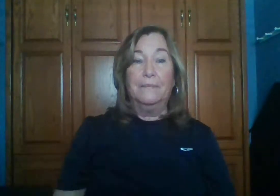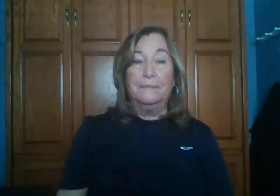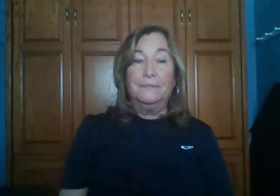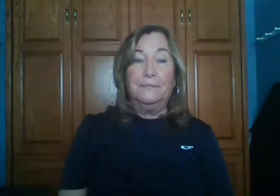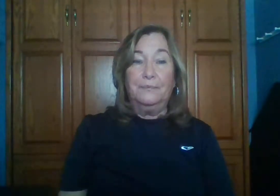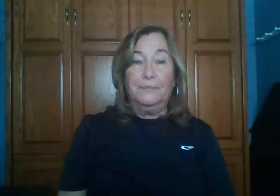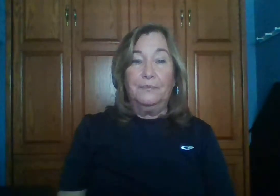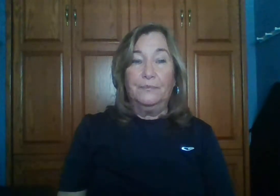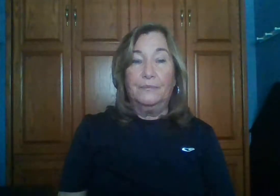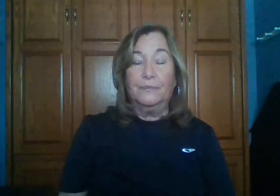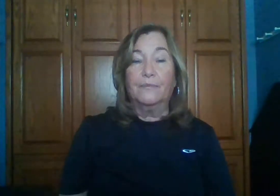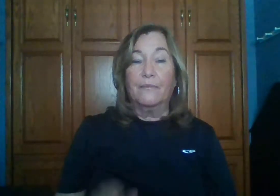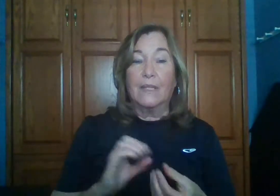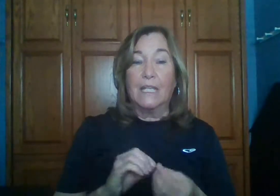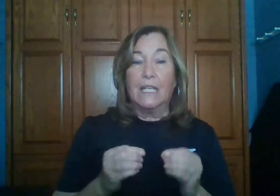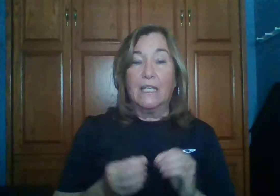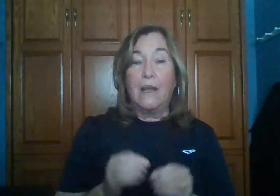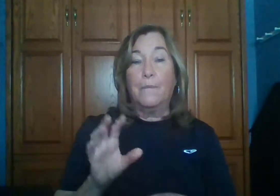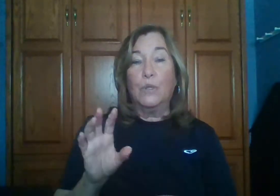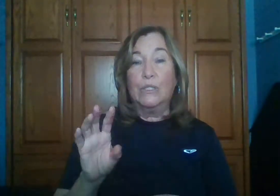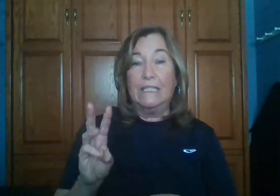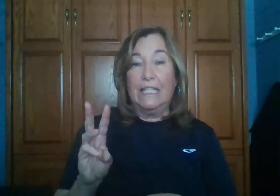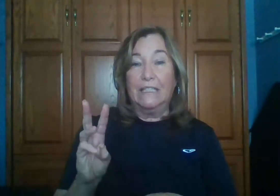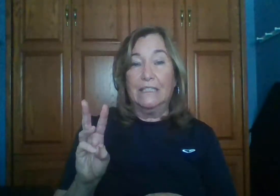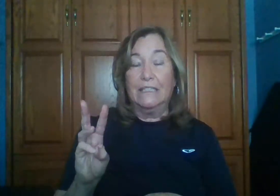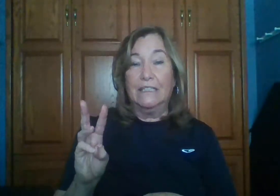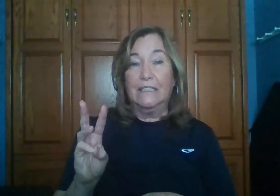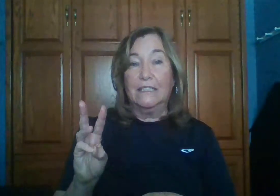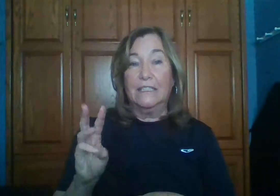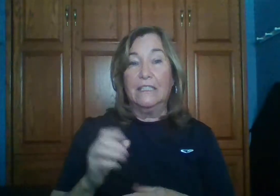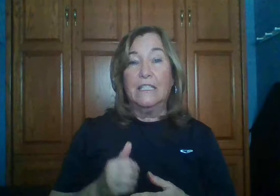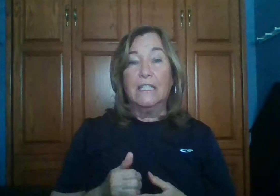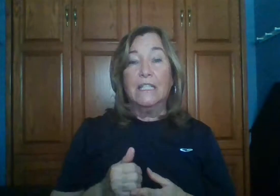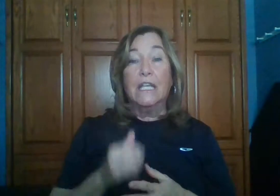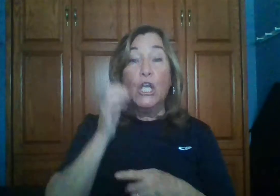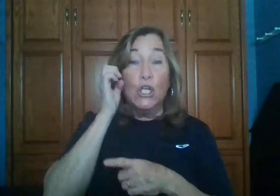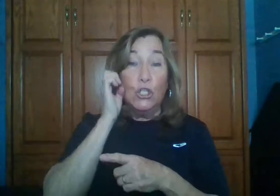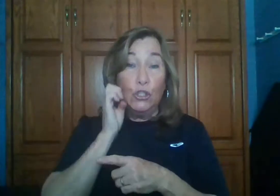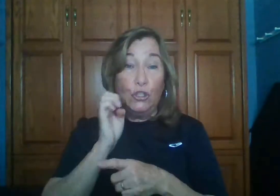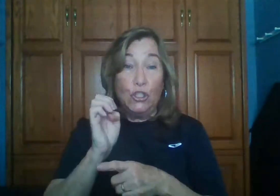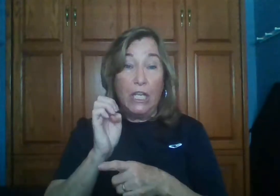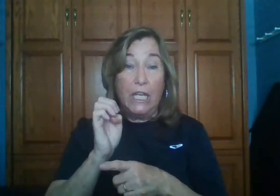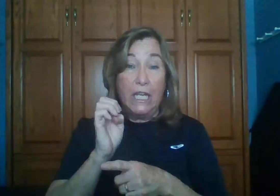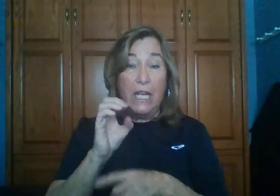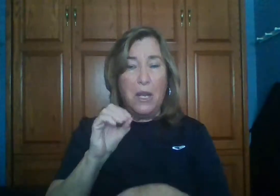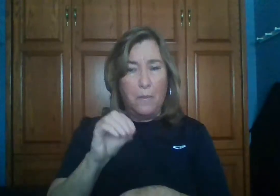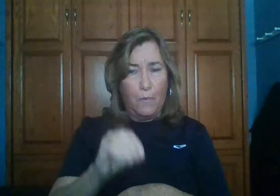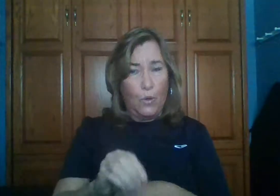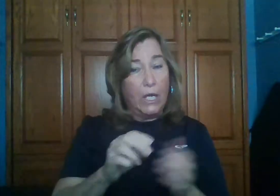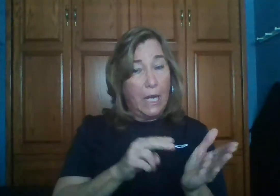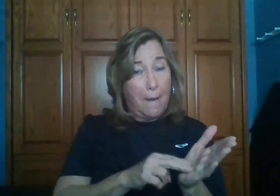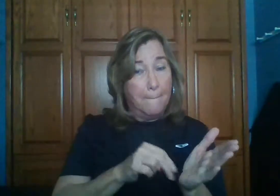Number six, she put butter on the